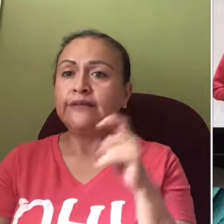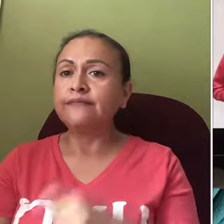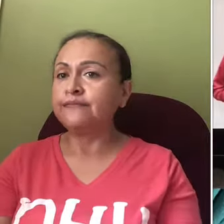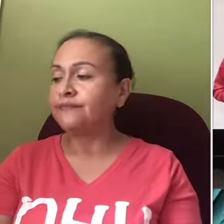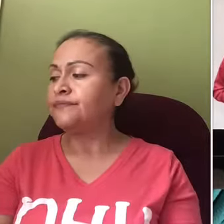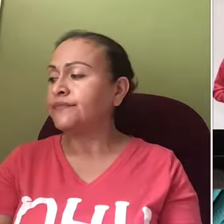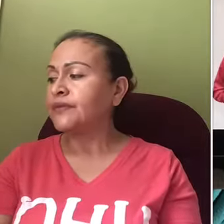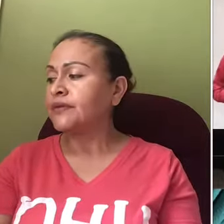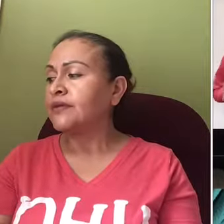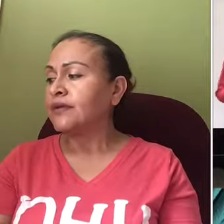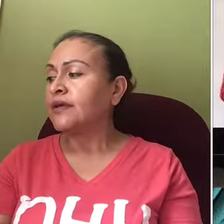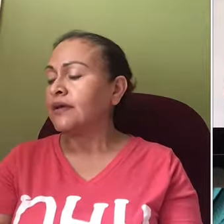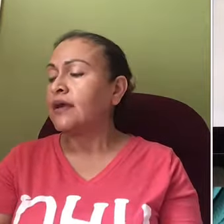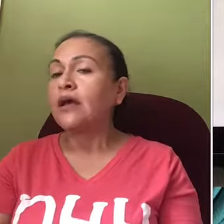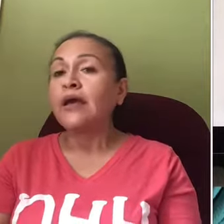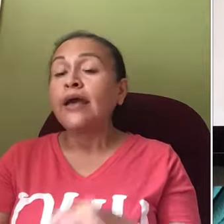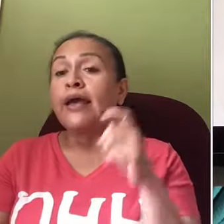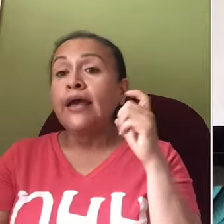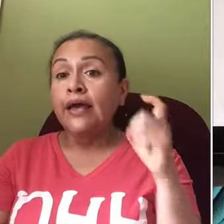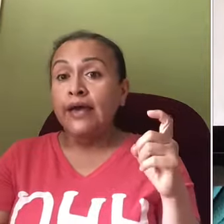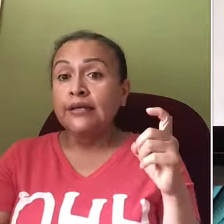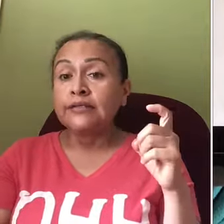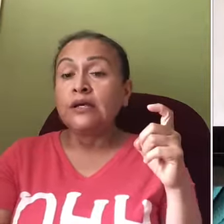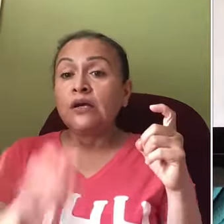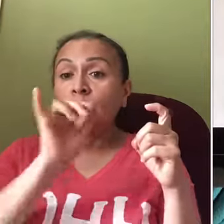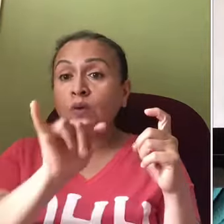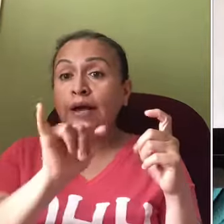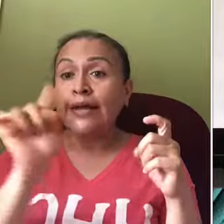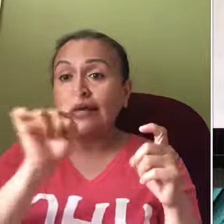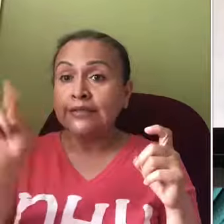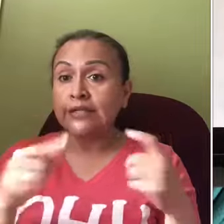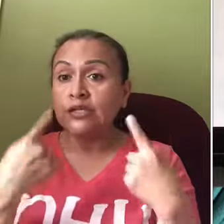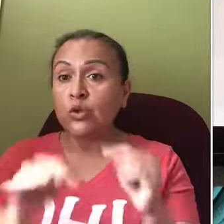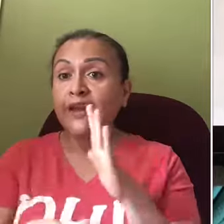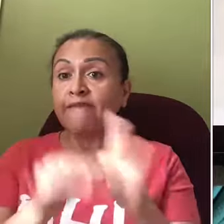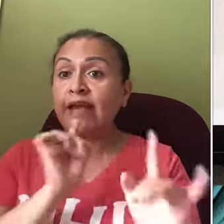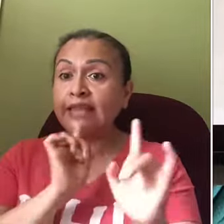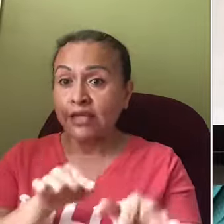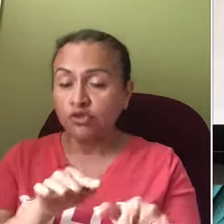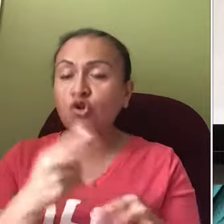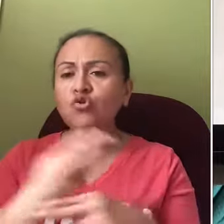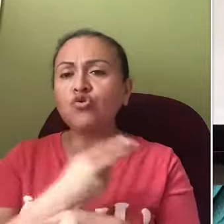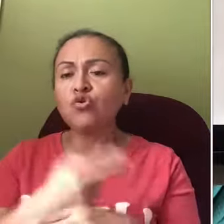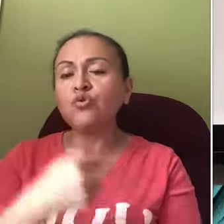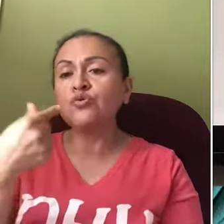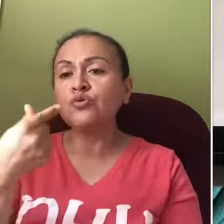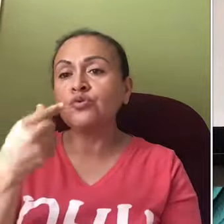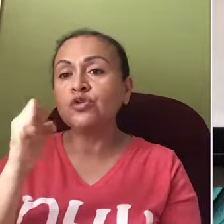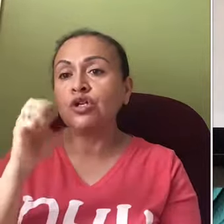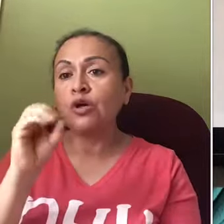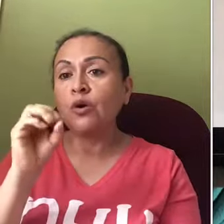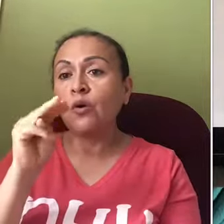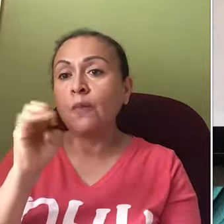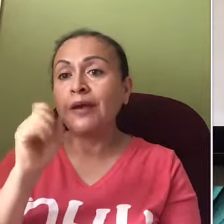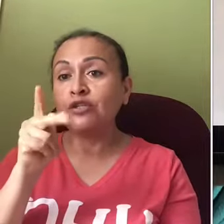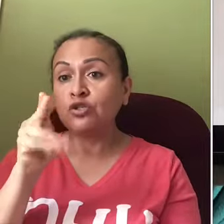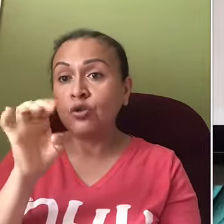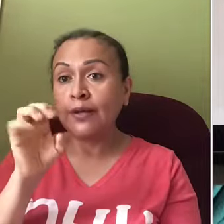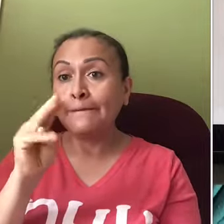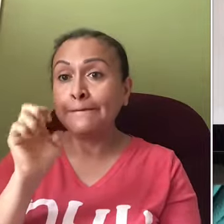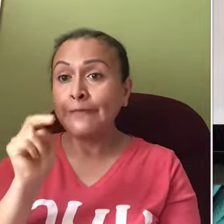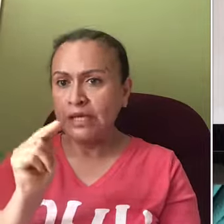They want us to solve for X, Y, and Z. Now we can use the geometric mean to go ahead and do that, or we can also go